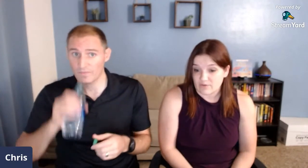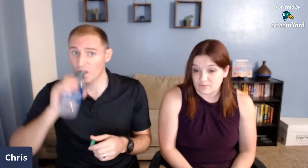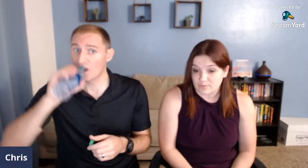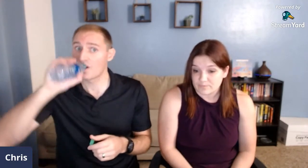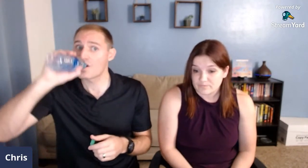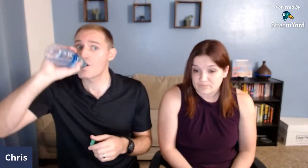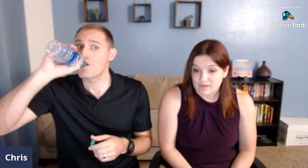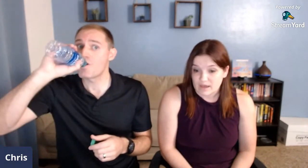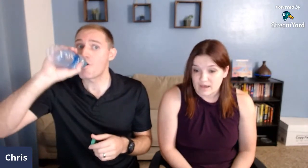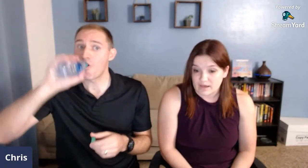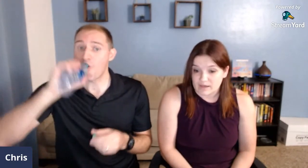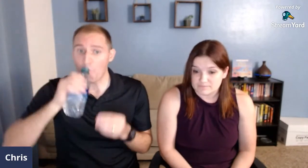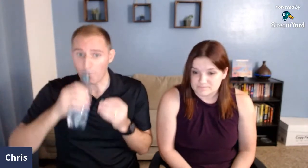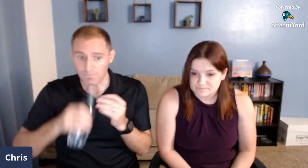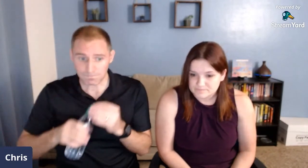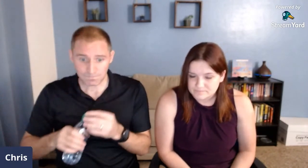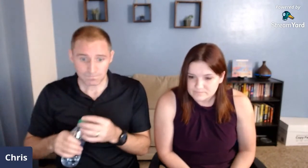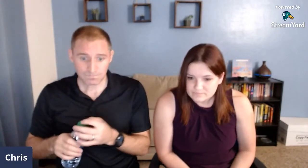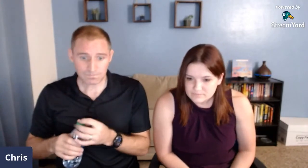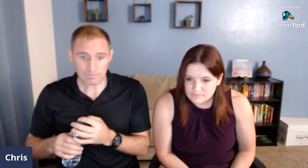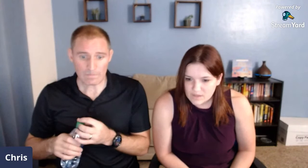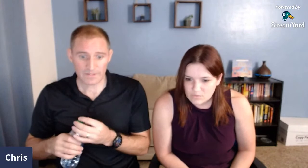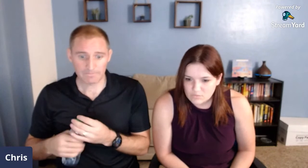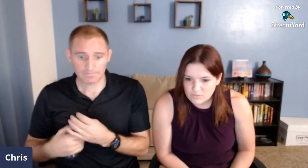and helpful.